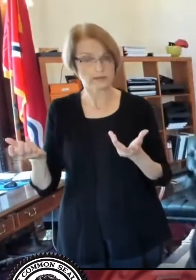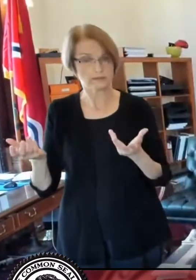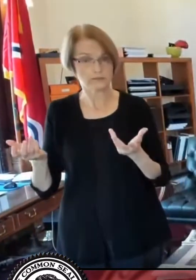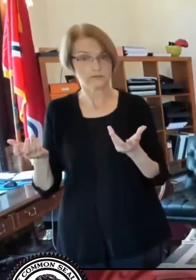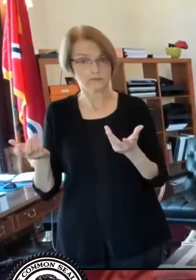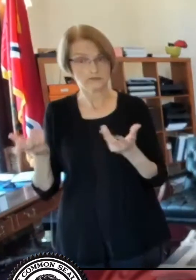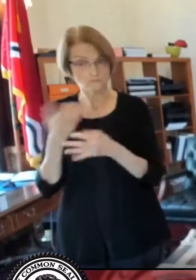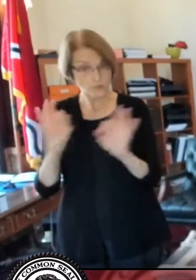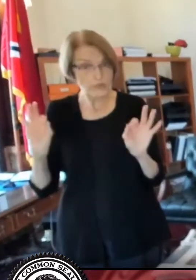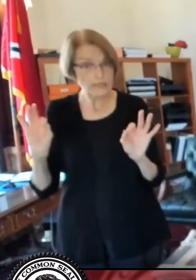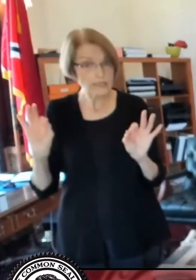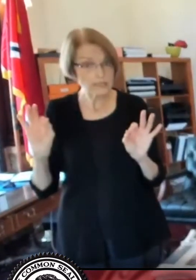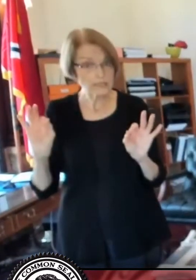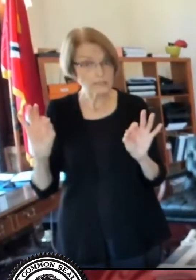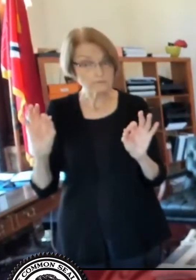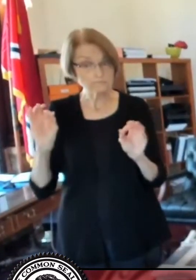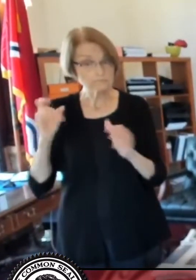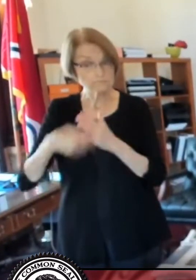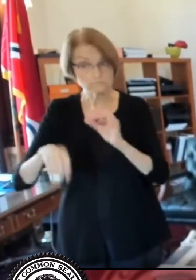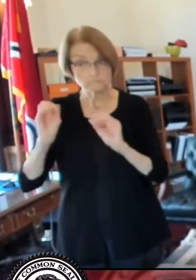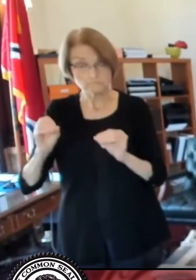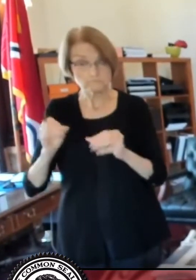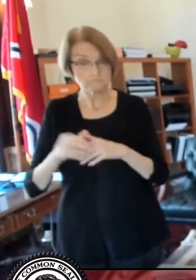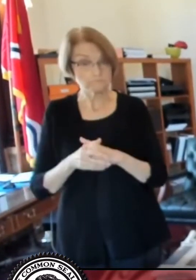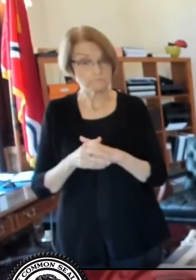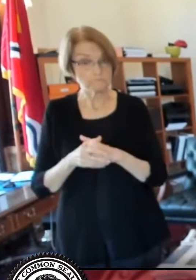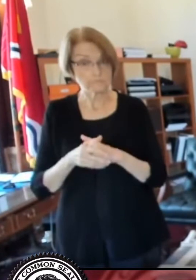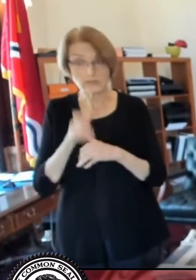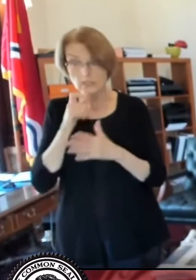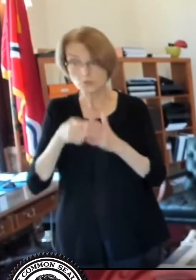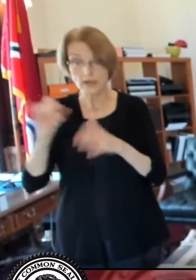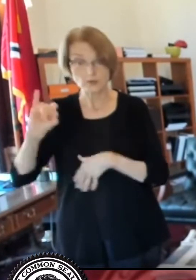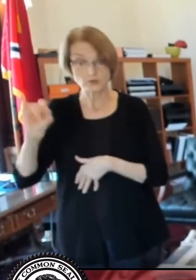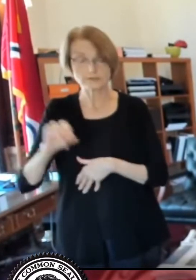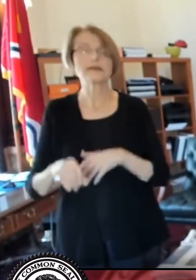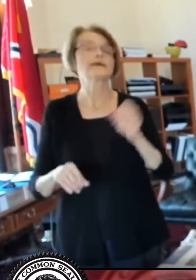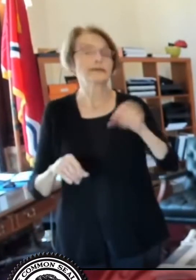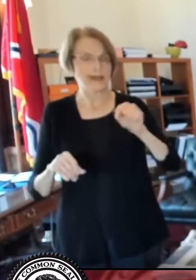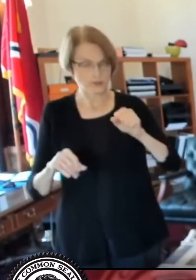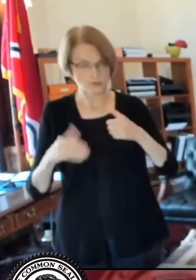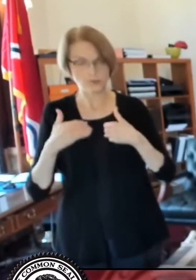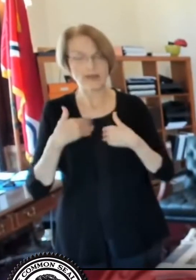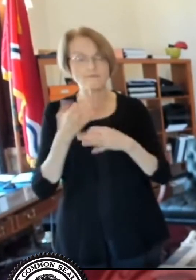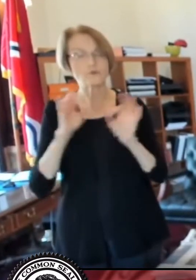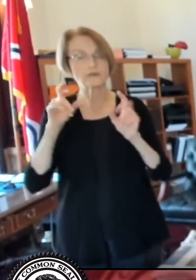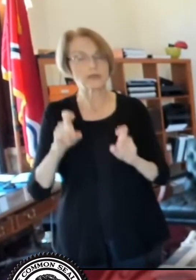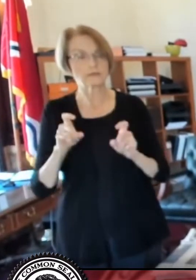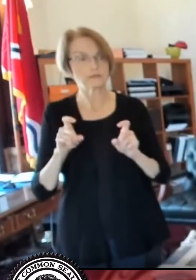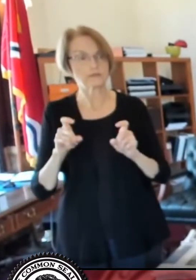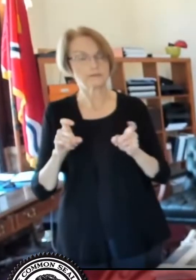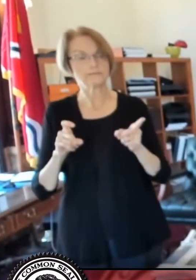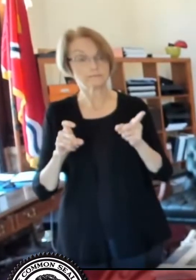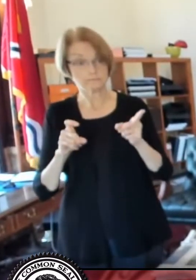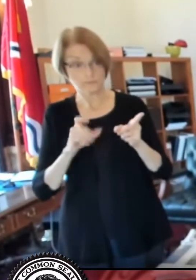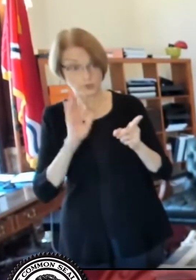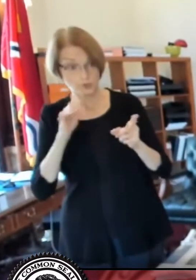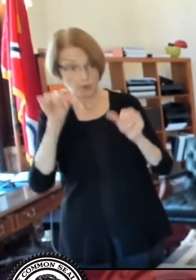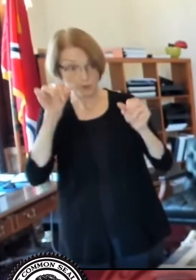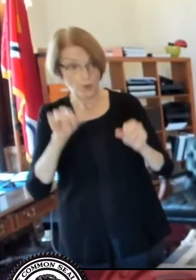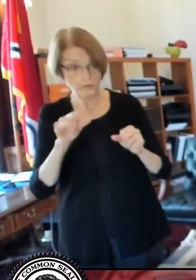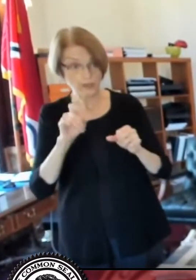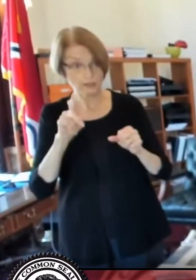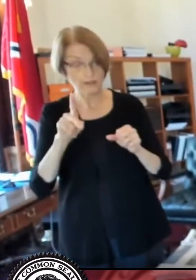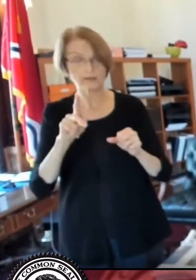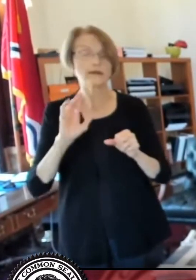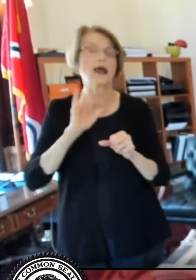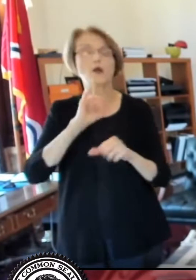available for free and does not require insurance? Yes, we do. you'll post a link. Mm-hmm. So our federally